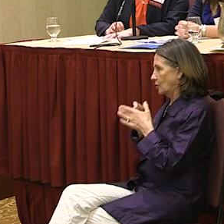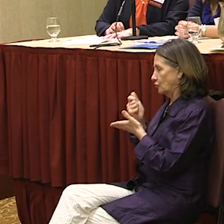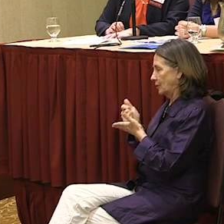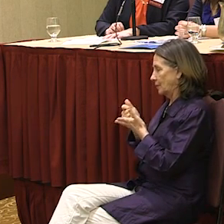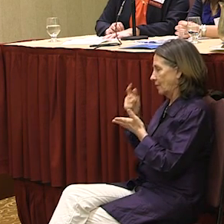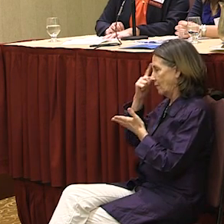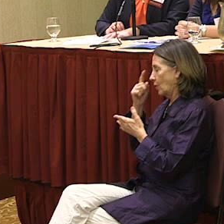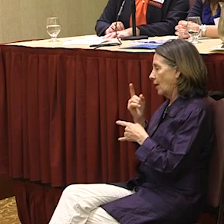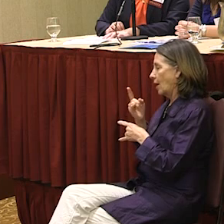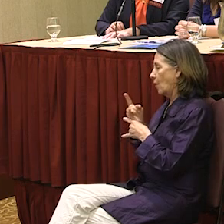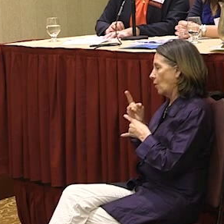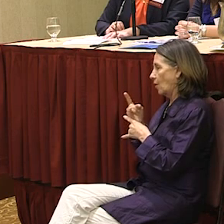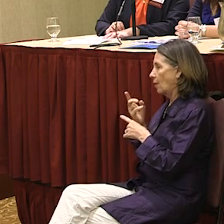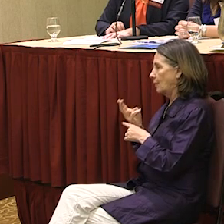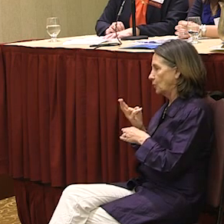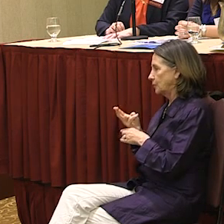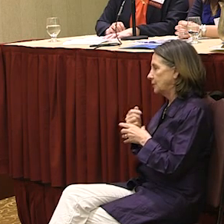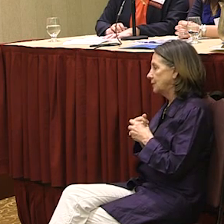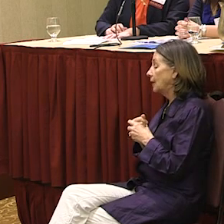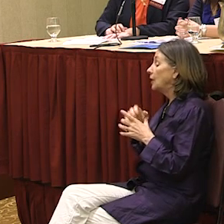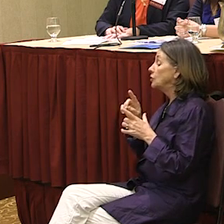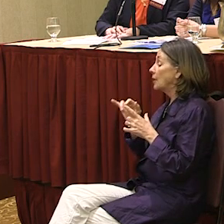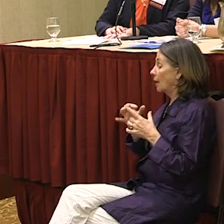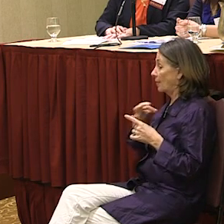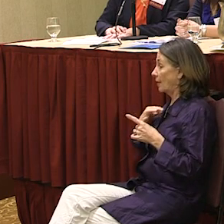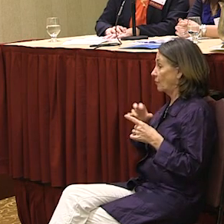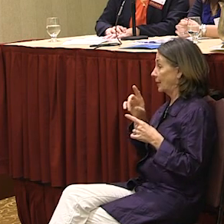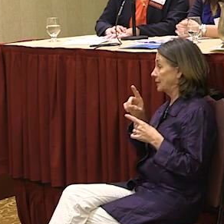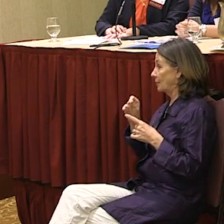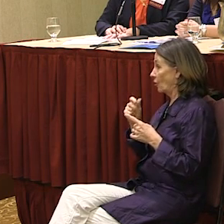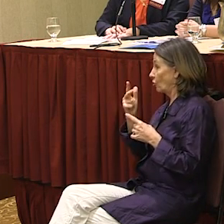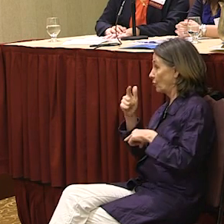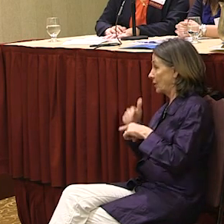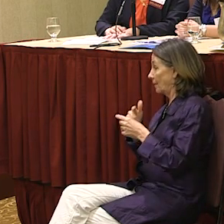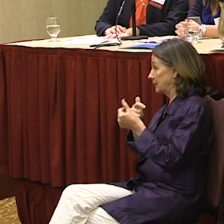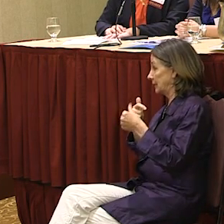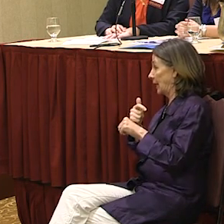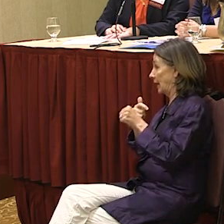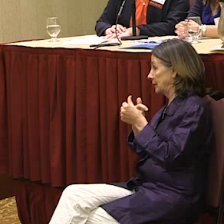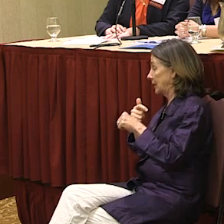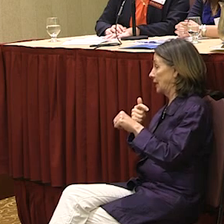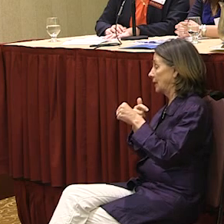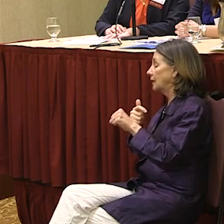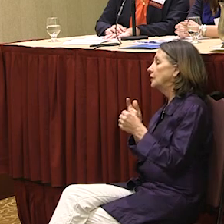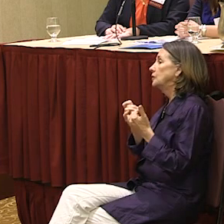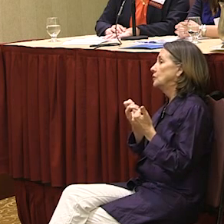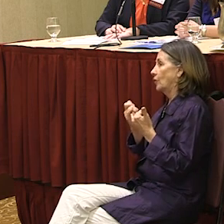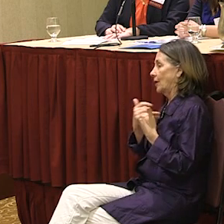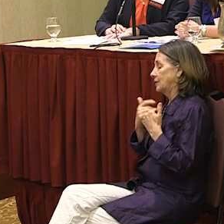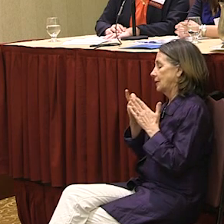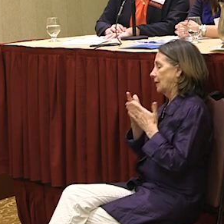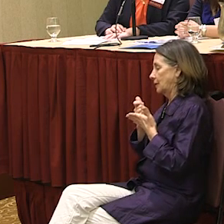treatment for alcohol abuse. Jenny's applied for disability 3 times and has been denied, although she currently has